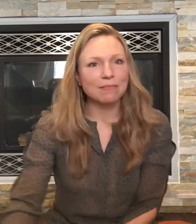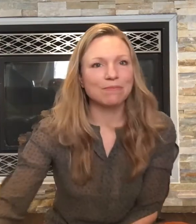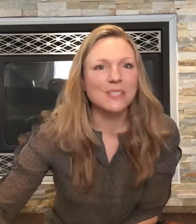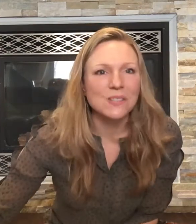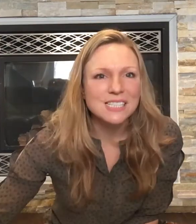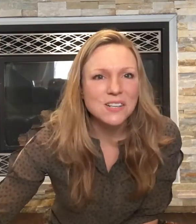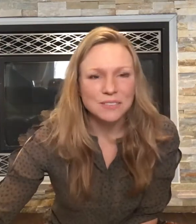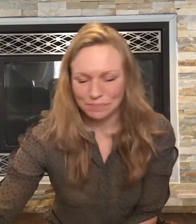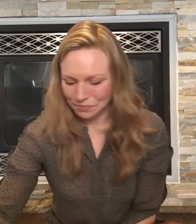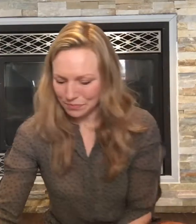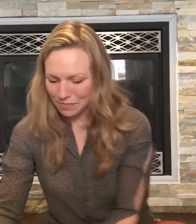so let's start.